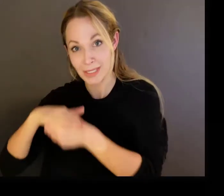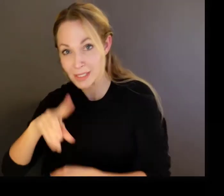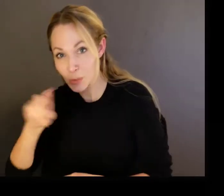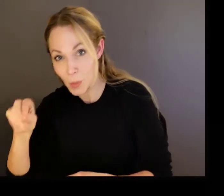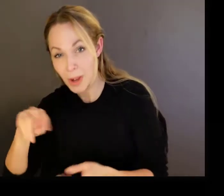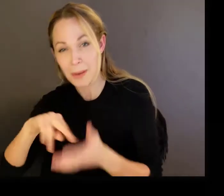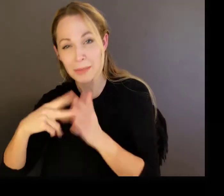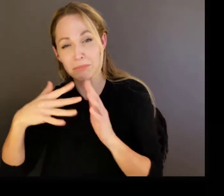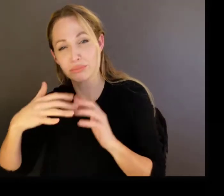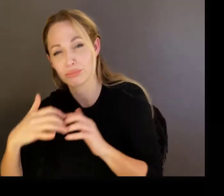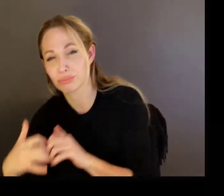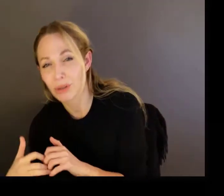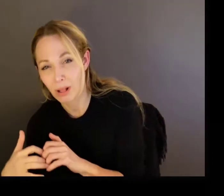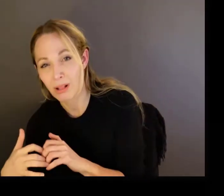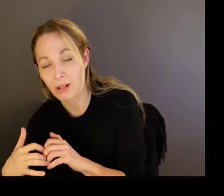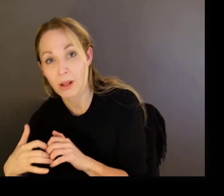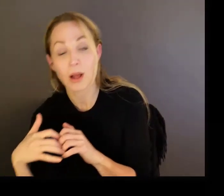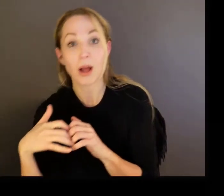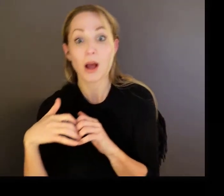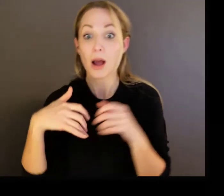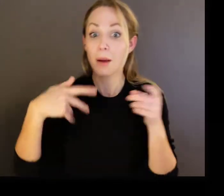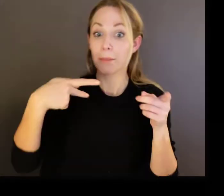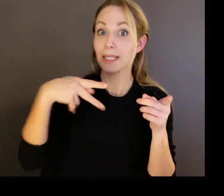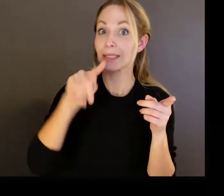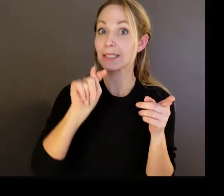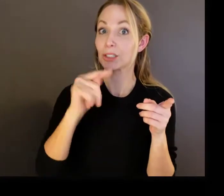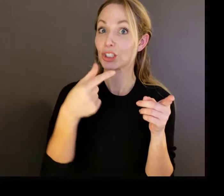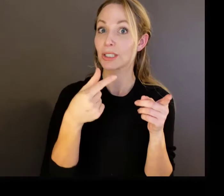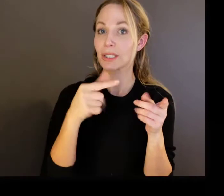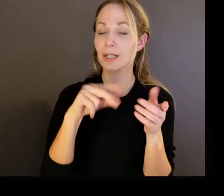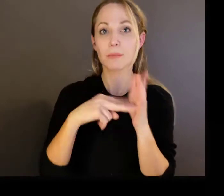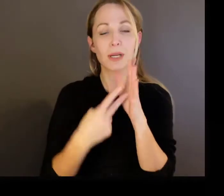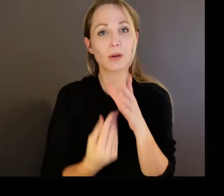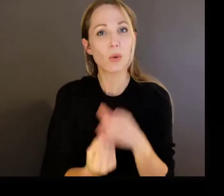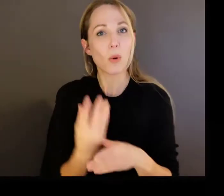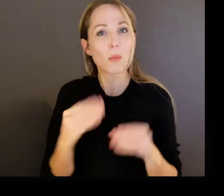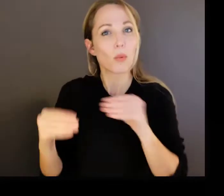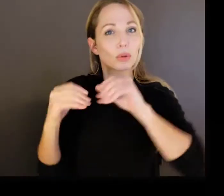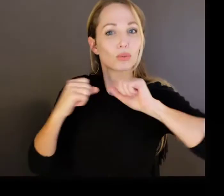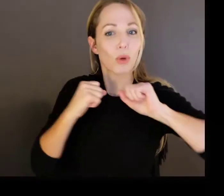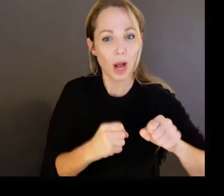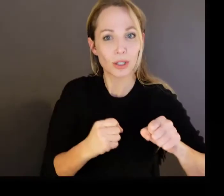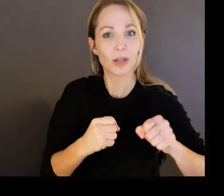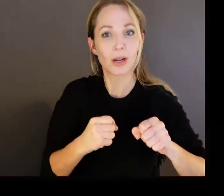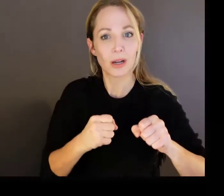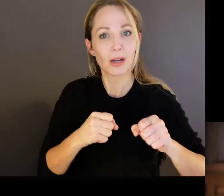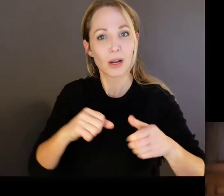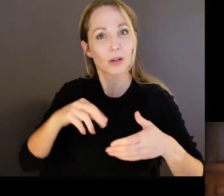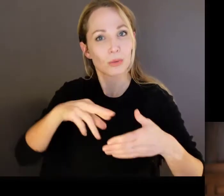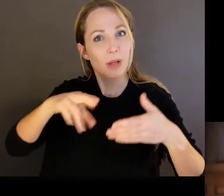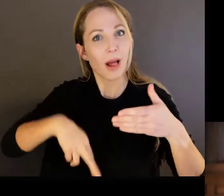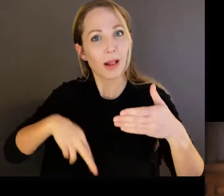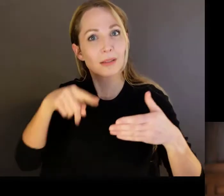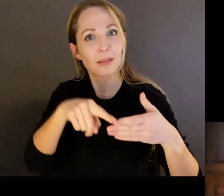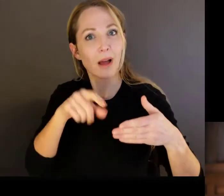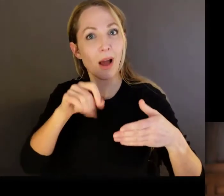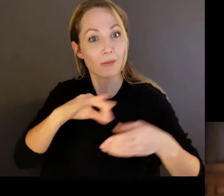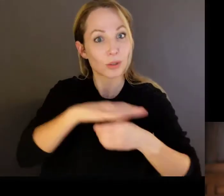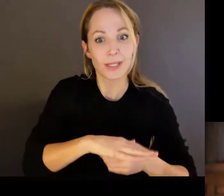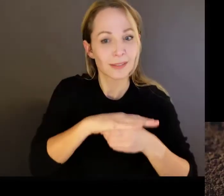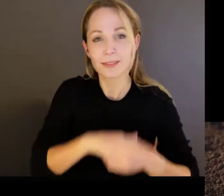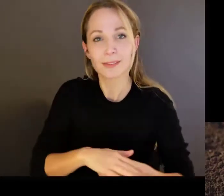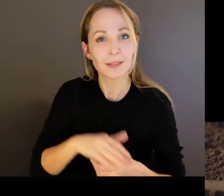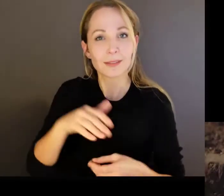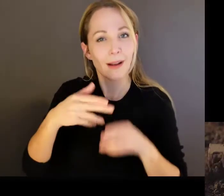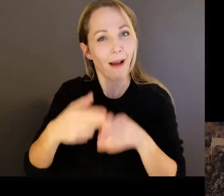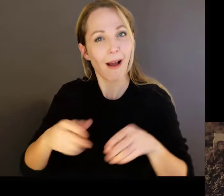about breaking down, post-traumatic growth is about growing stronger. As a result of pressure, stress, it's